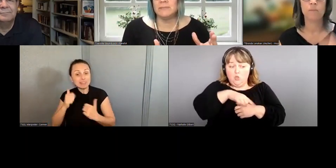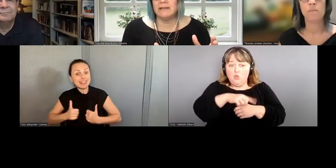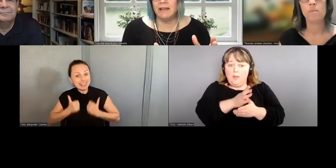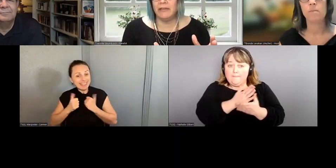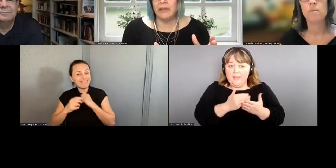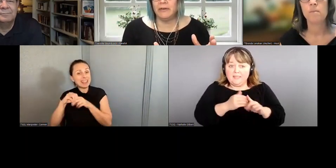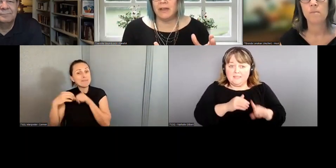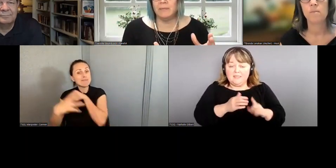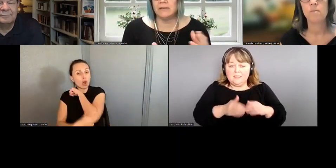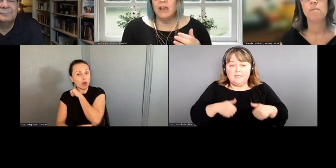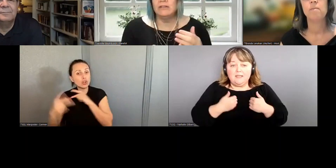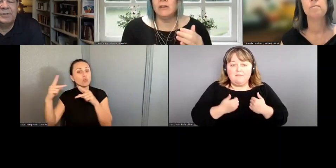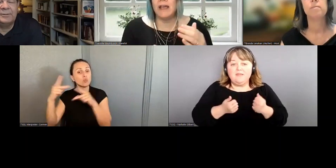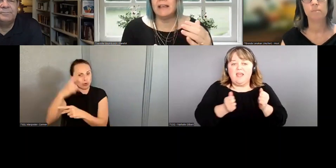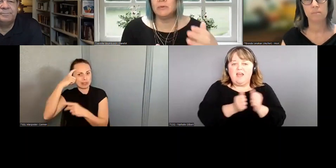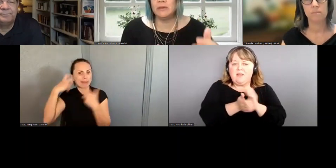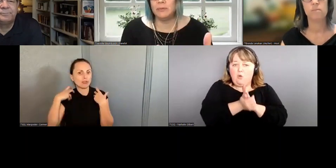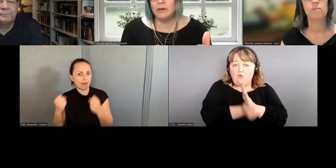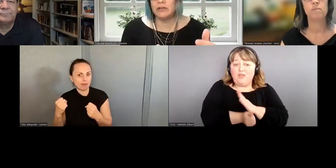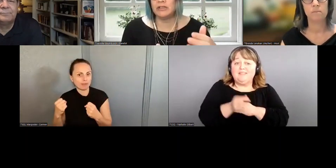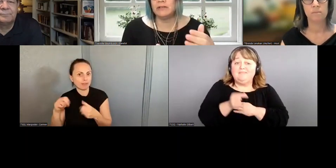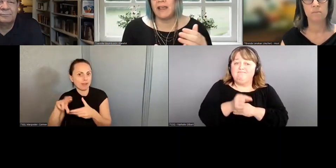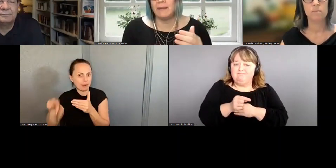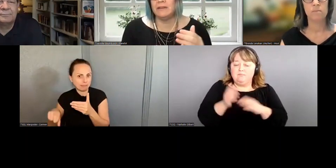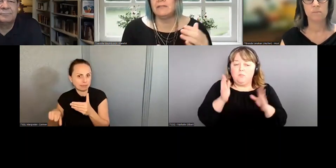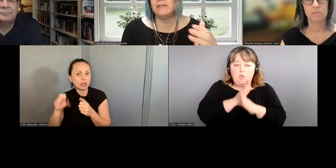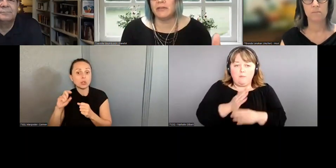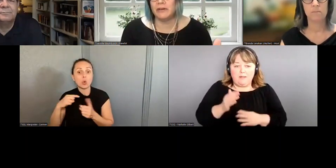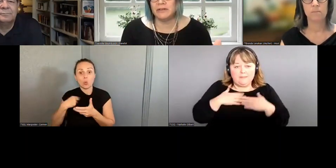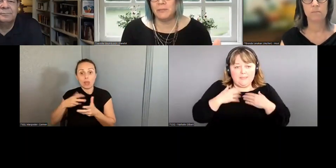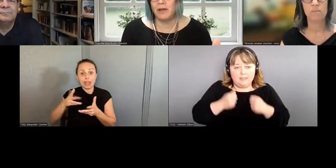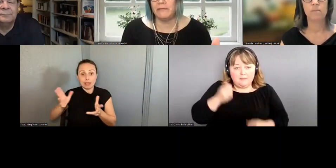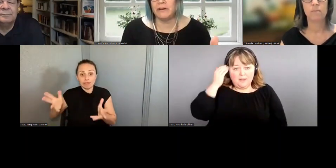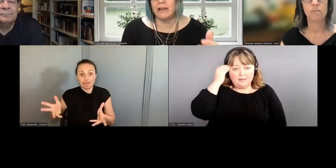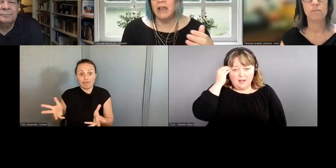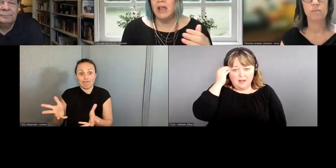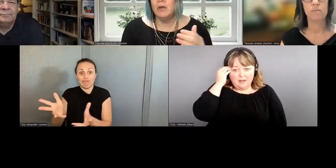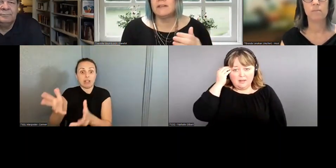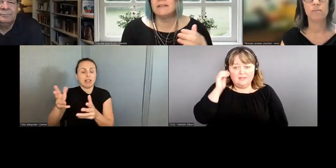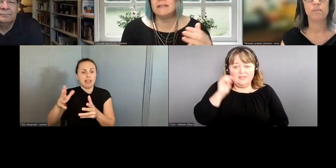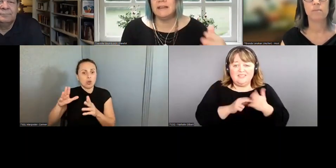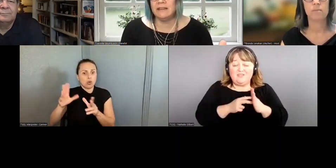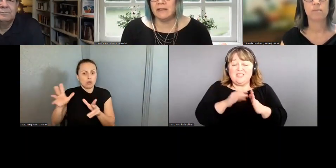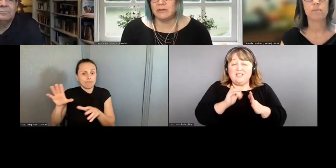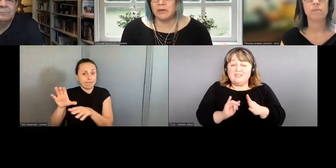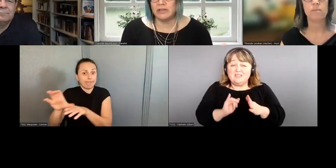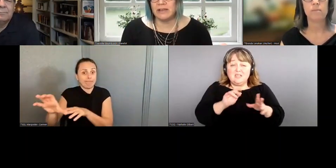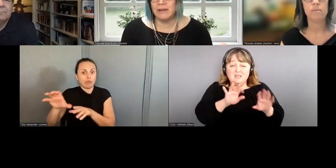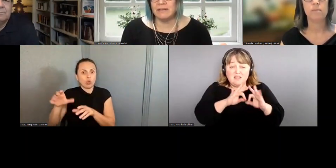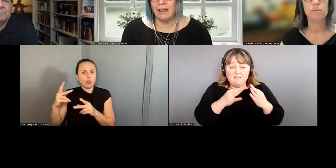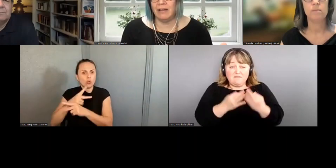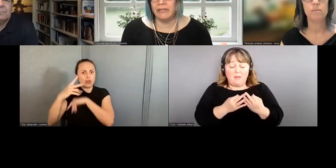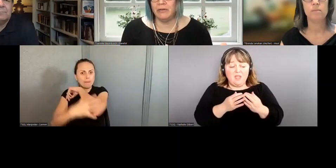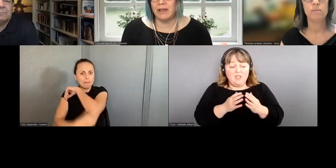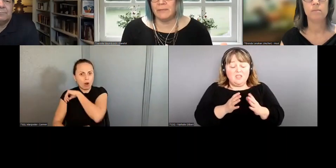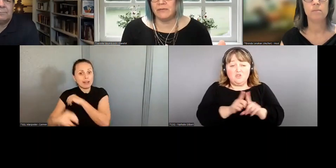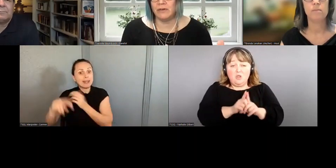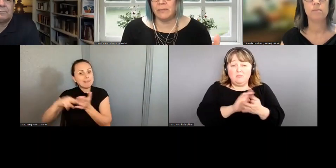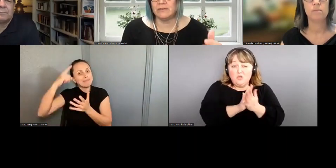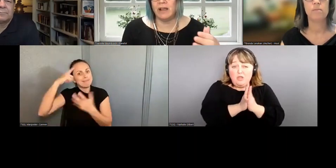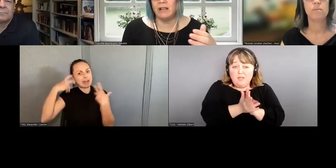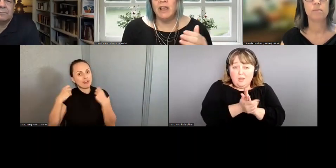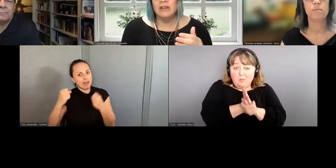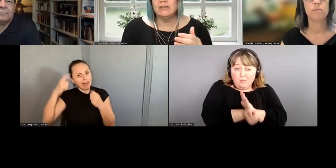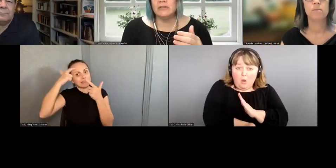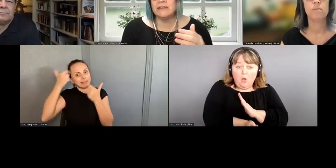worse mental health outcomes. So as we push families further into poverty, we're seeing those worsening mental health outcomes for them